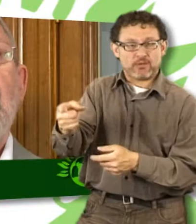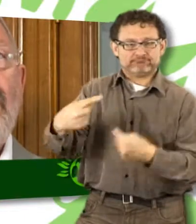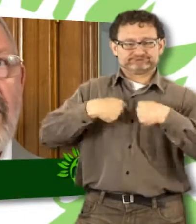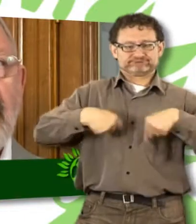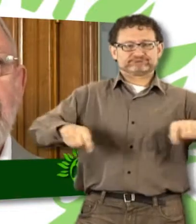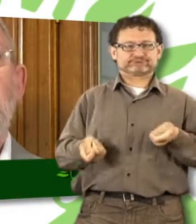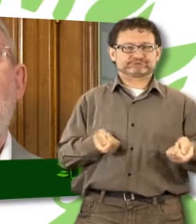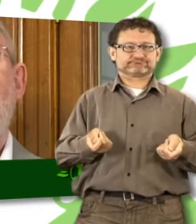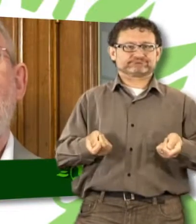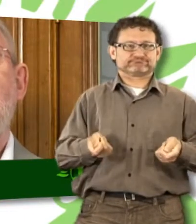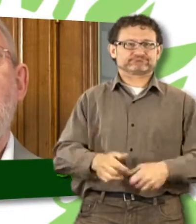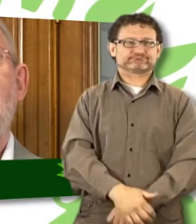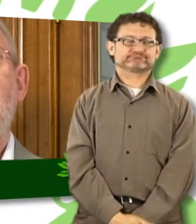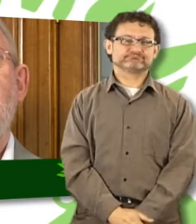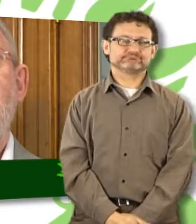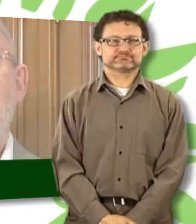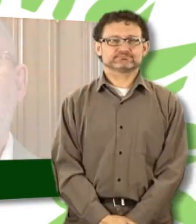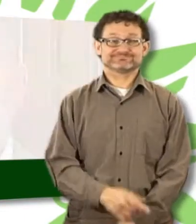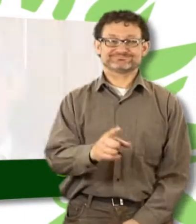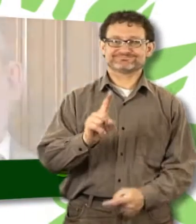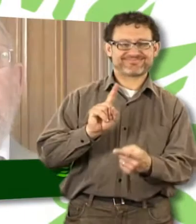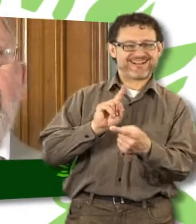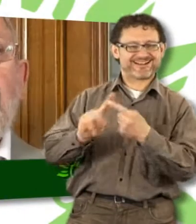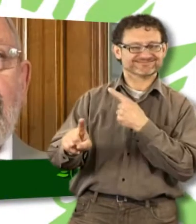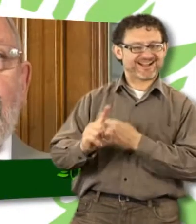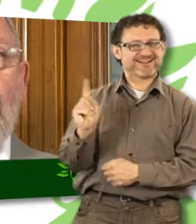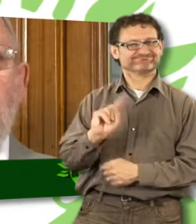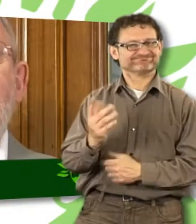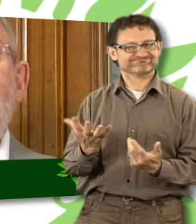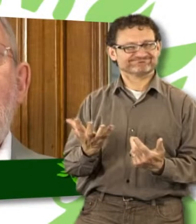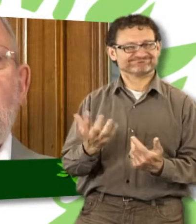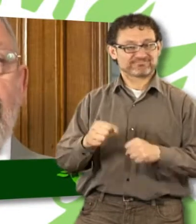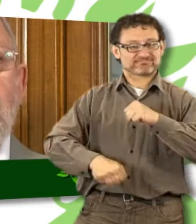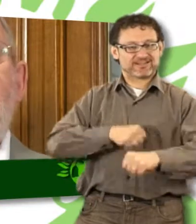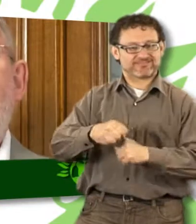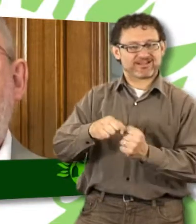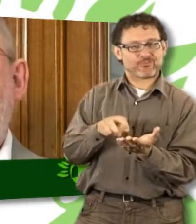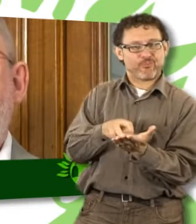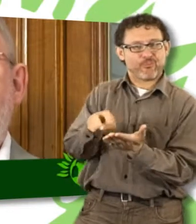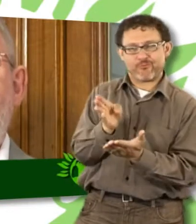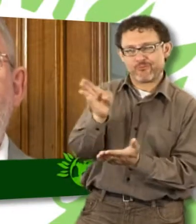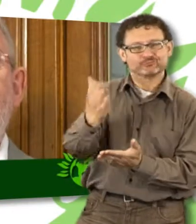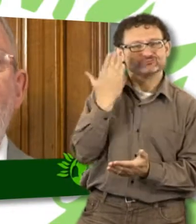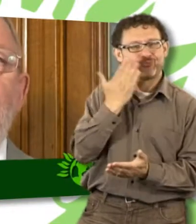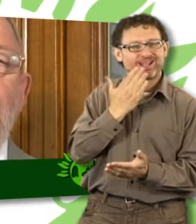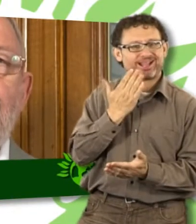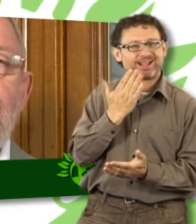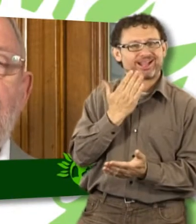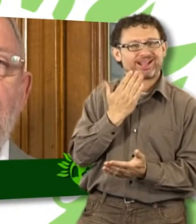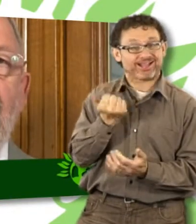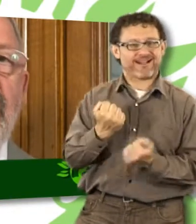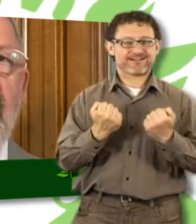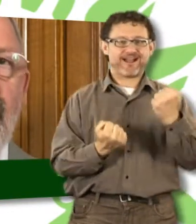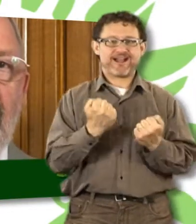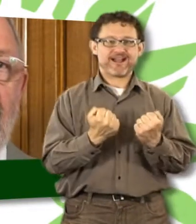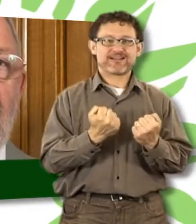fares. We can do something about bus fares. Cycling to school or walking to school is also part of the answer. So many people feel